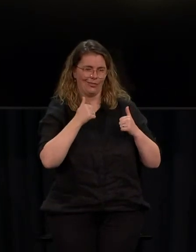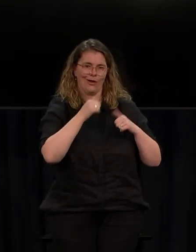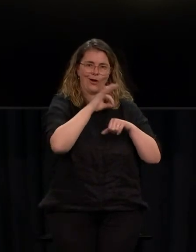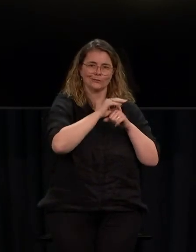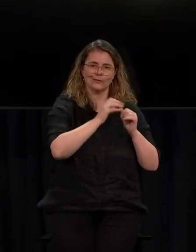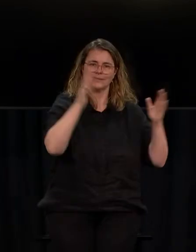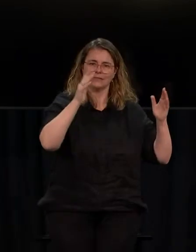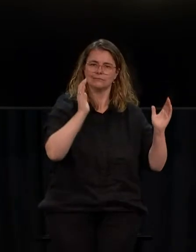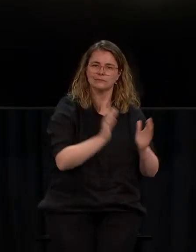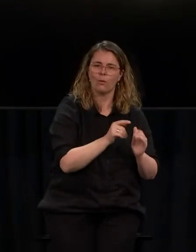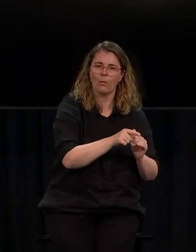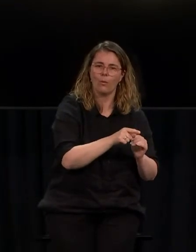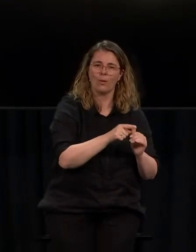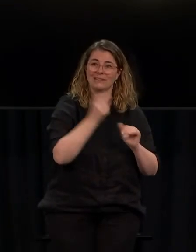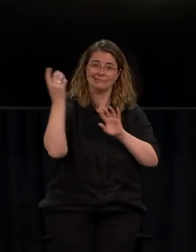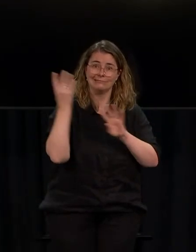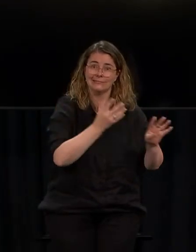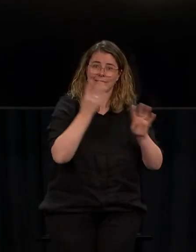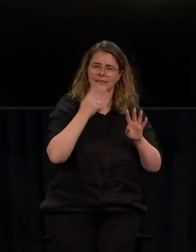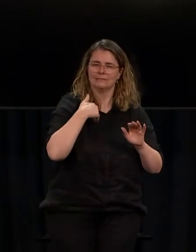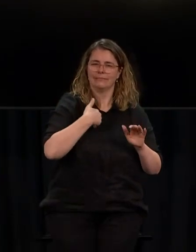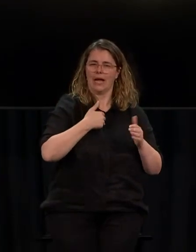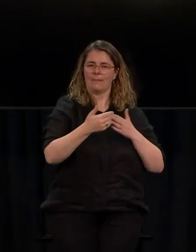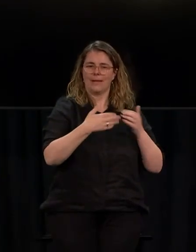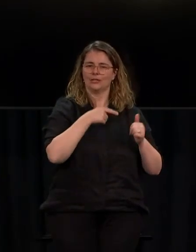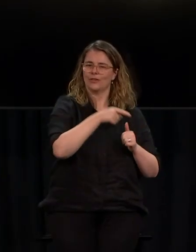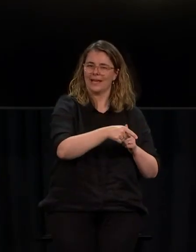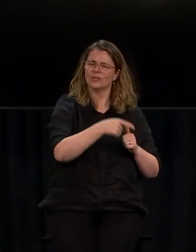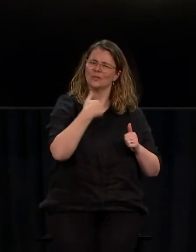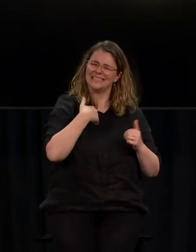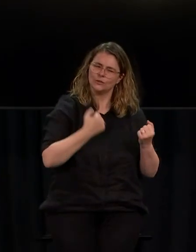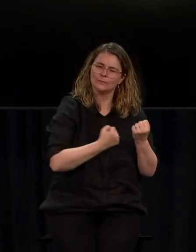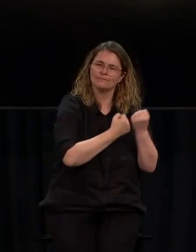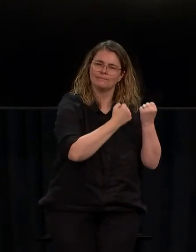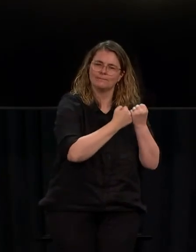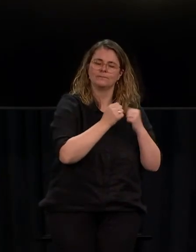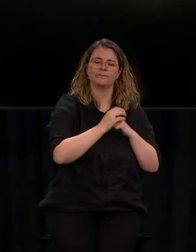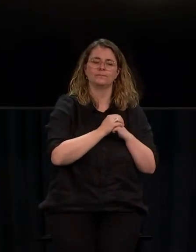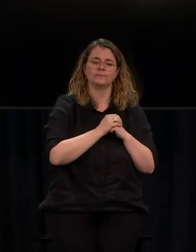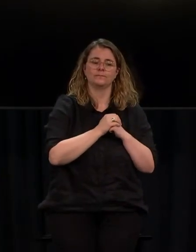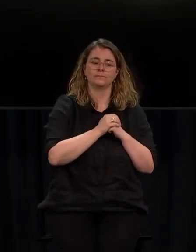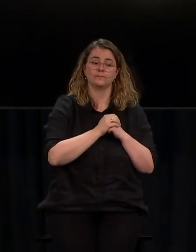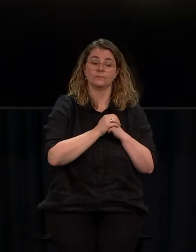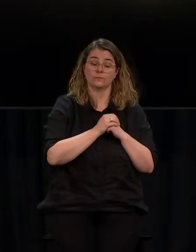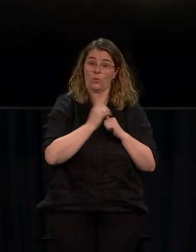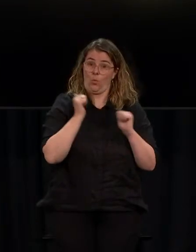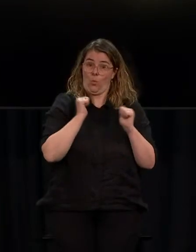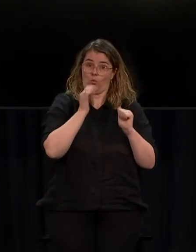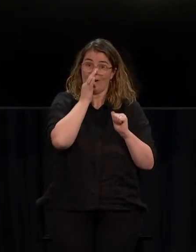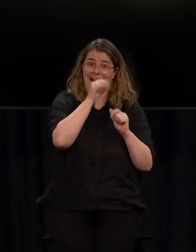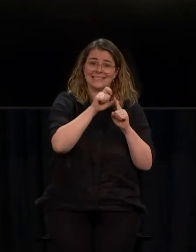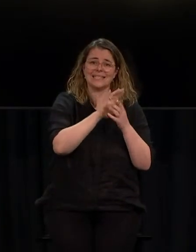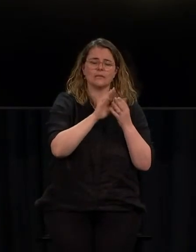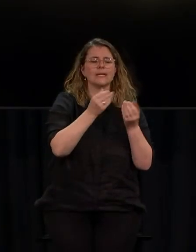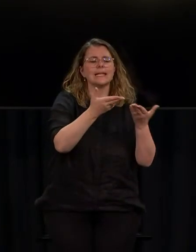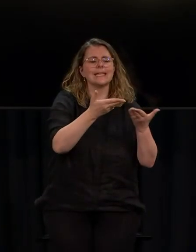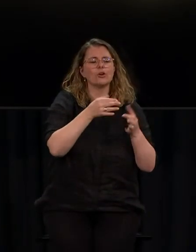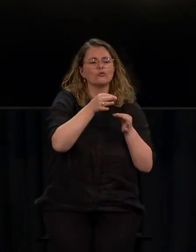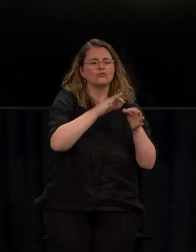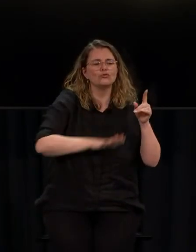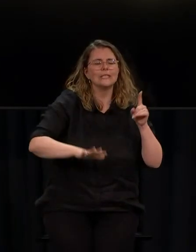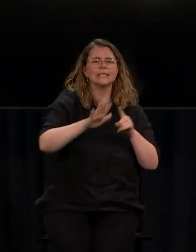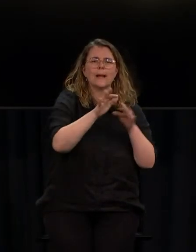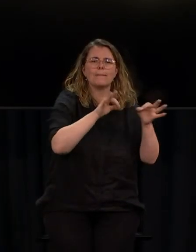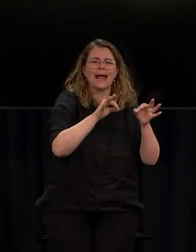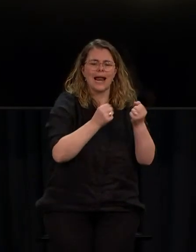hospital capacity necessarily to deal with a large outbreak. So we'll be looking at things. What we have asked from DHBs is to provide regional plans about how they